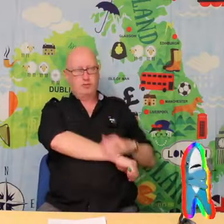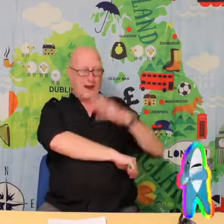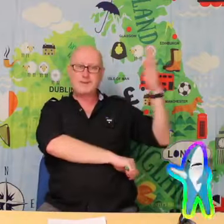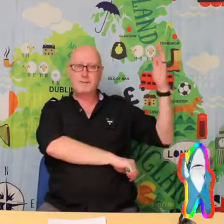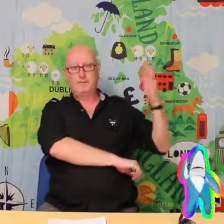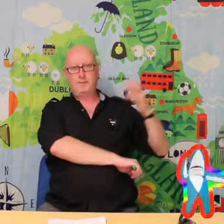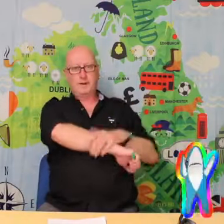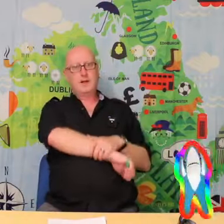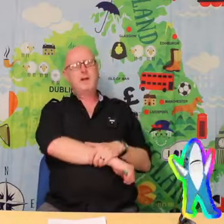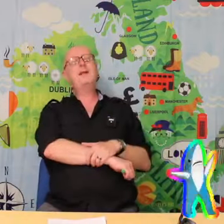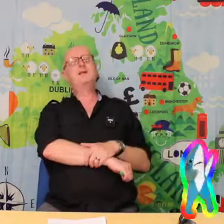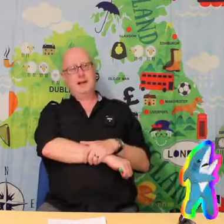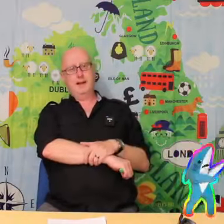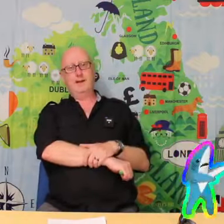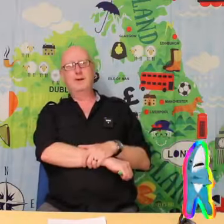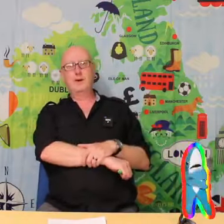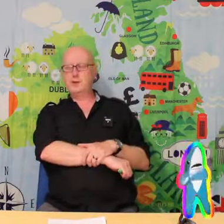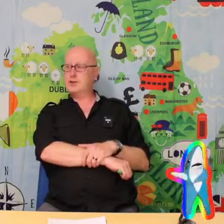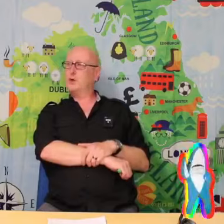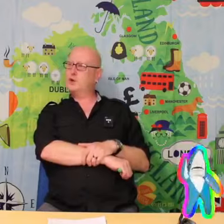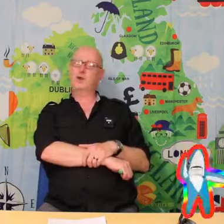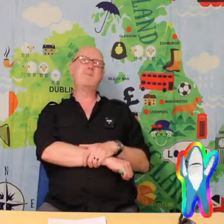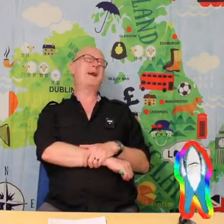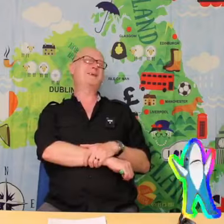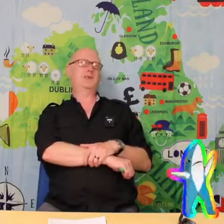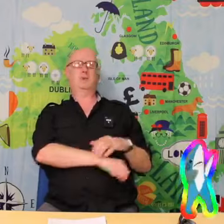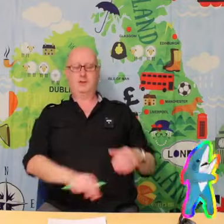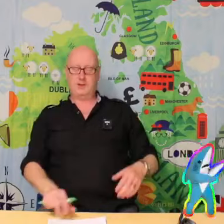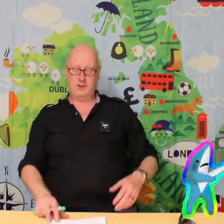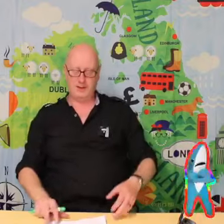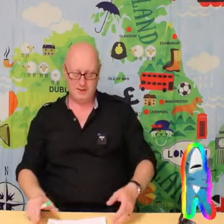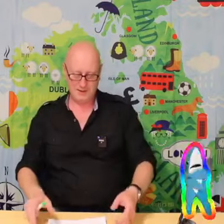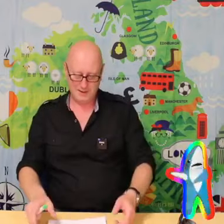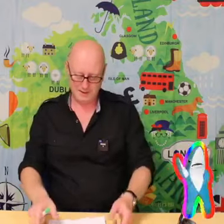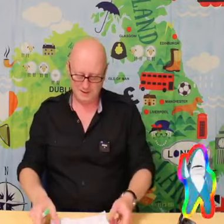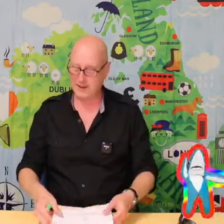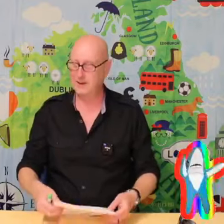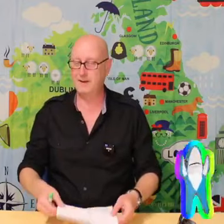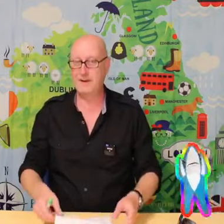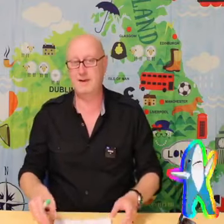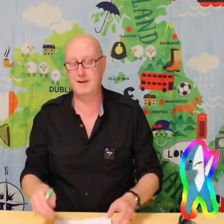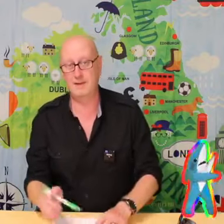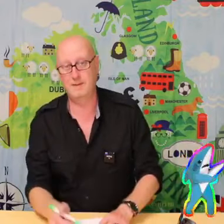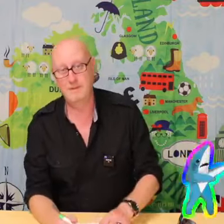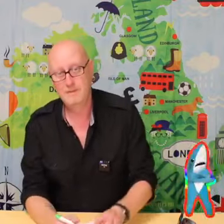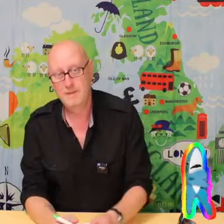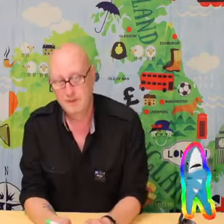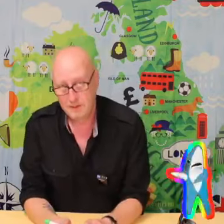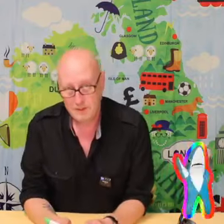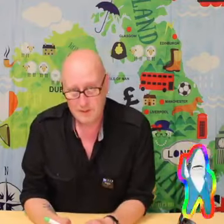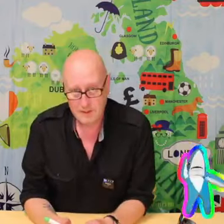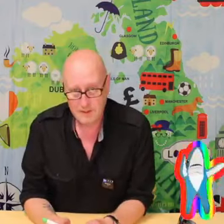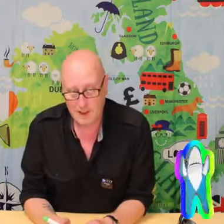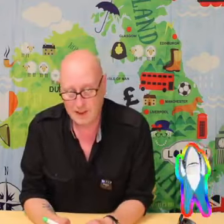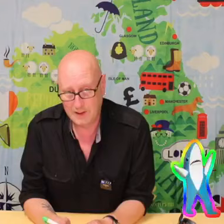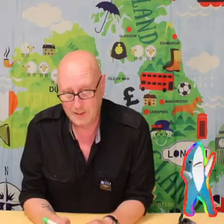Just random. General ocean. Exactly. Facts. Ocean madness. We learnt this week that there are more artifacts.